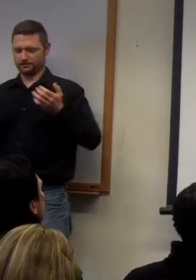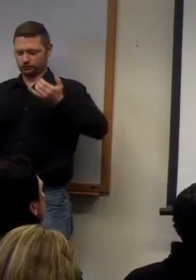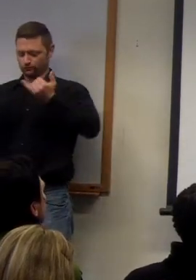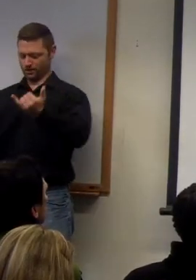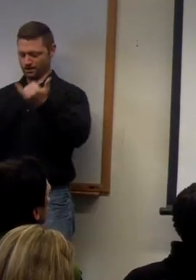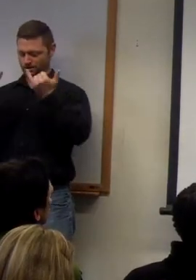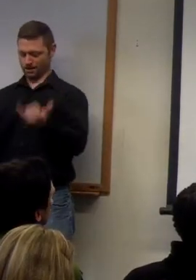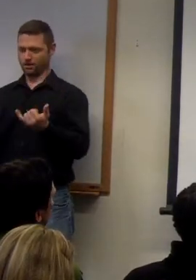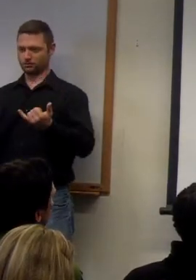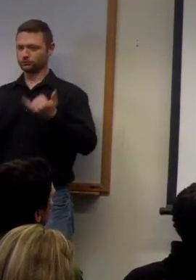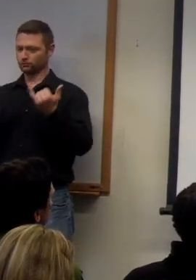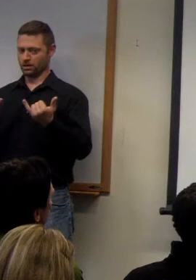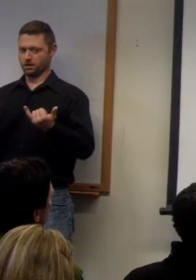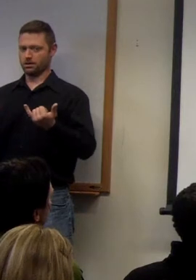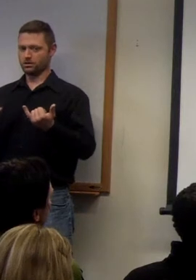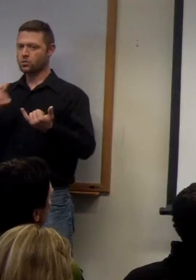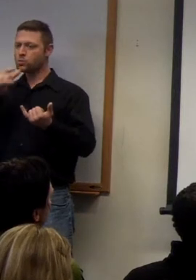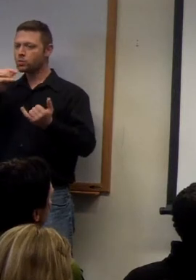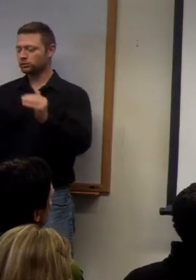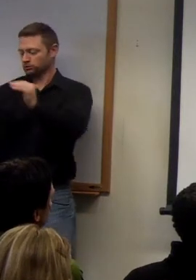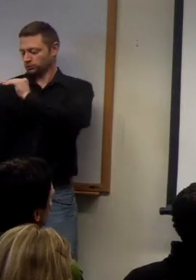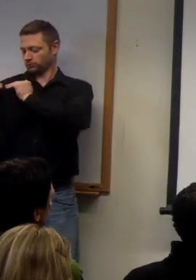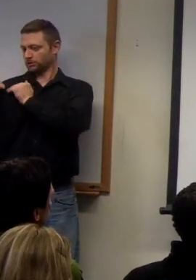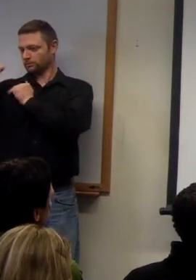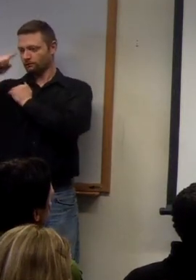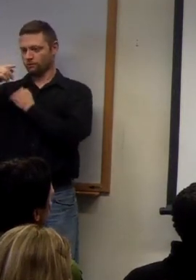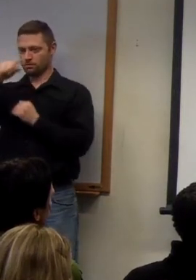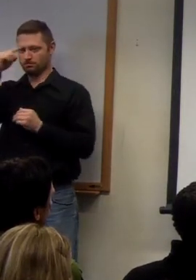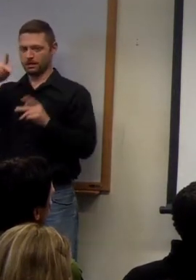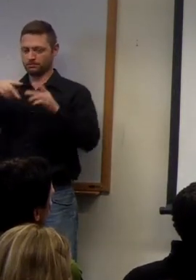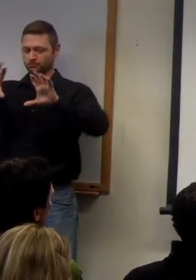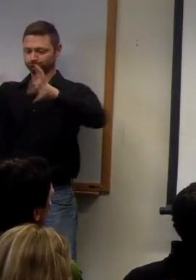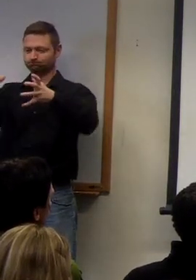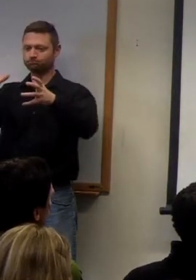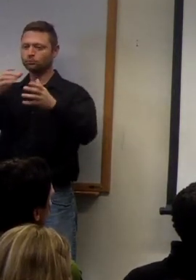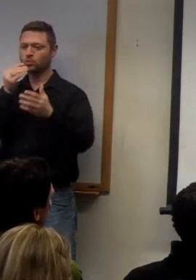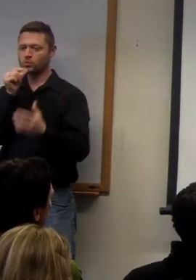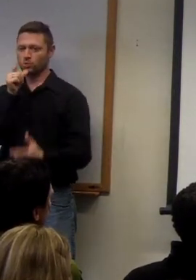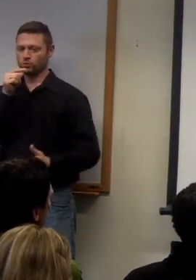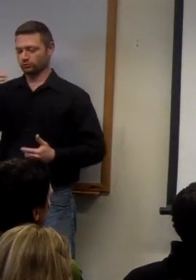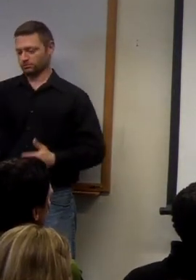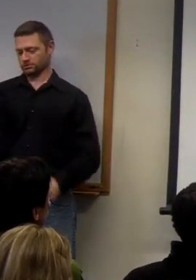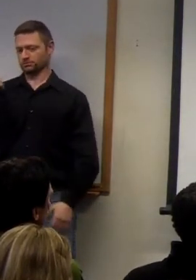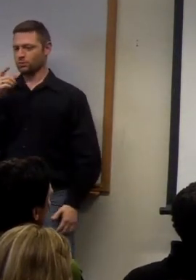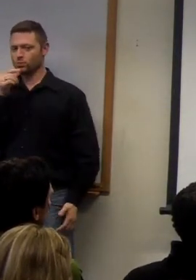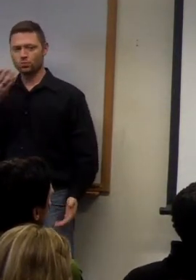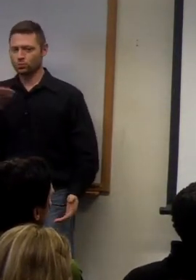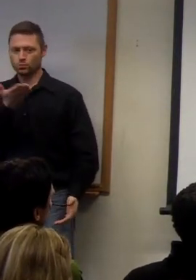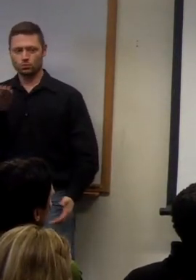we are standing on right now, who's responsible for the state of black people today? And I asked her,